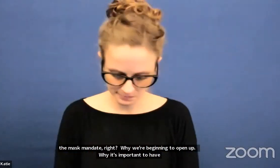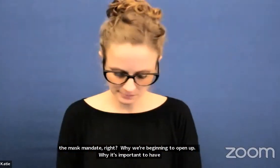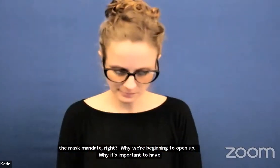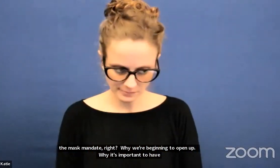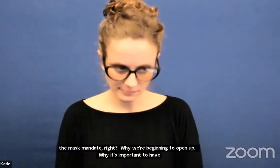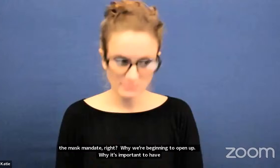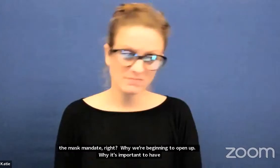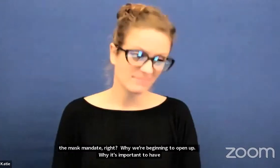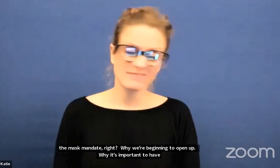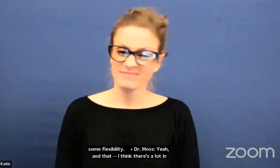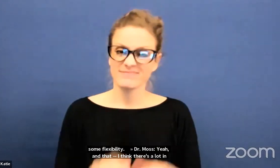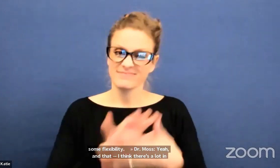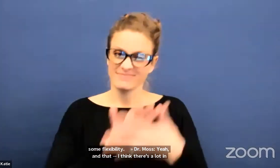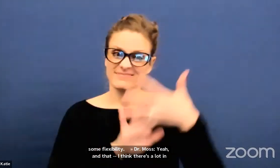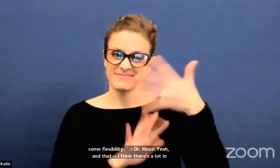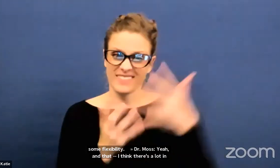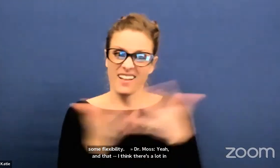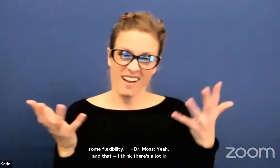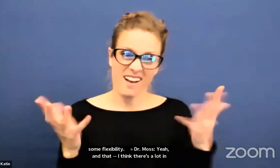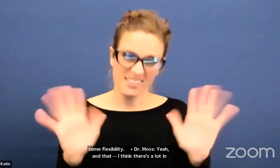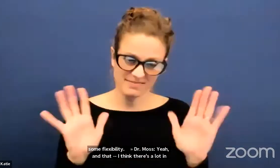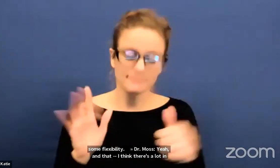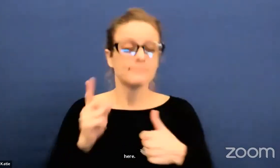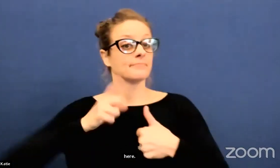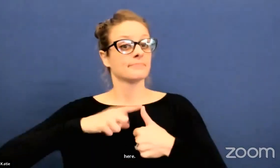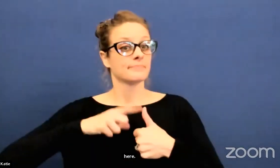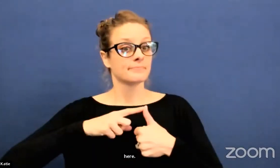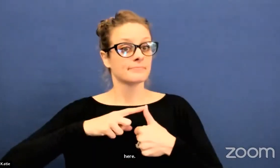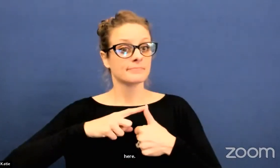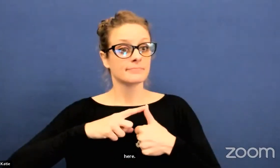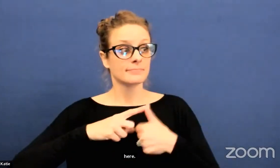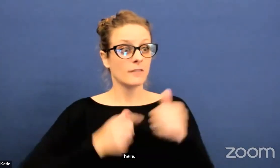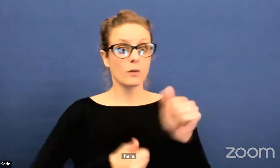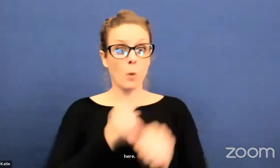So first of all, for a lot of people, it is